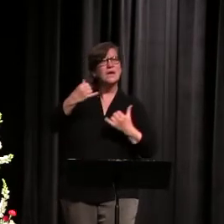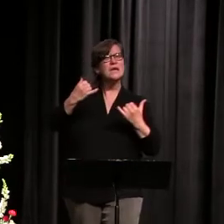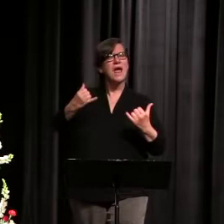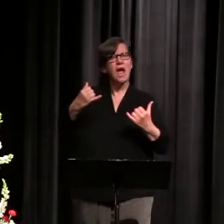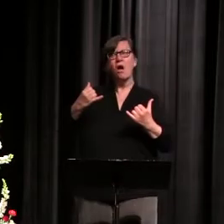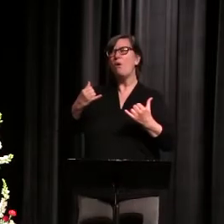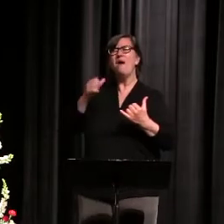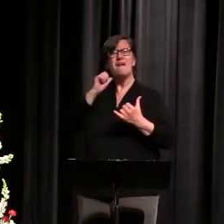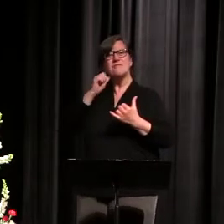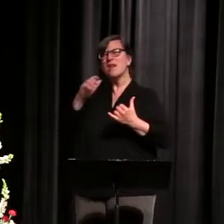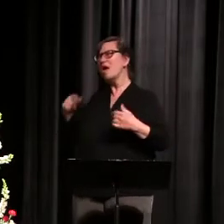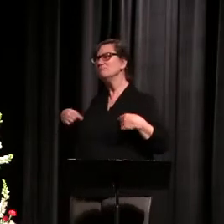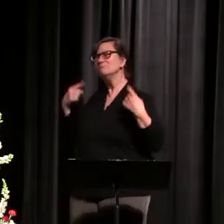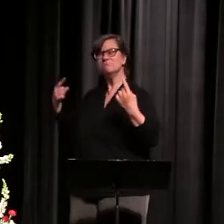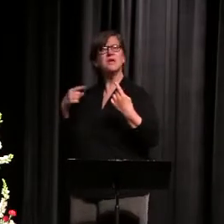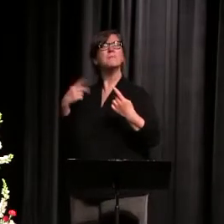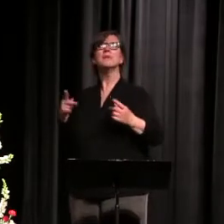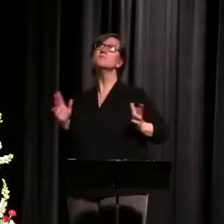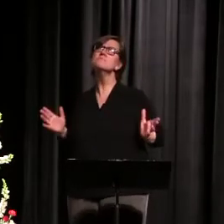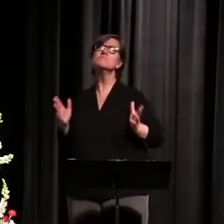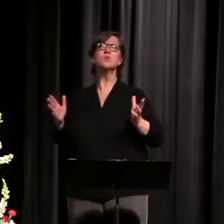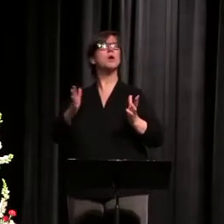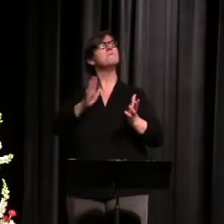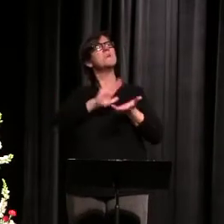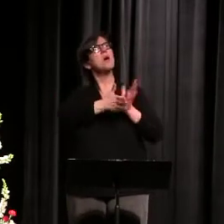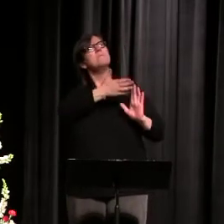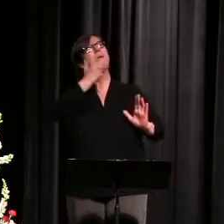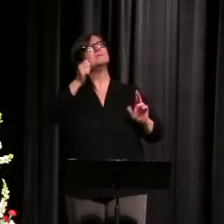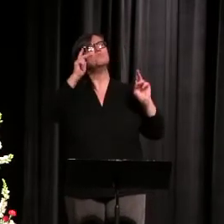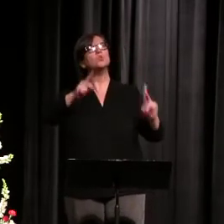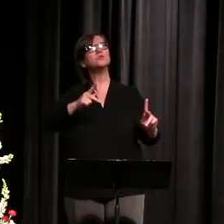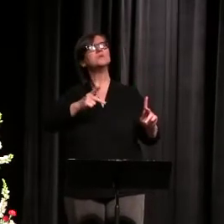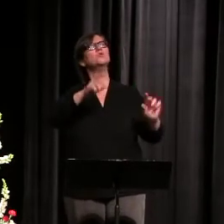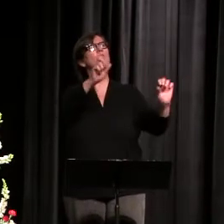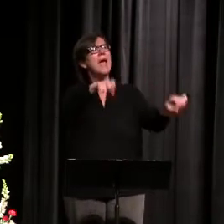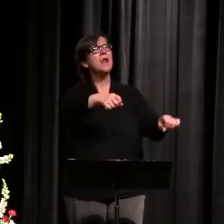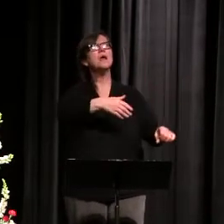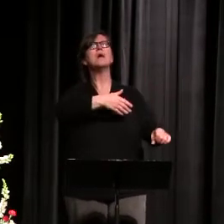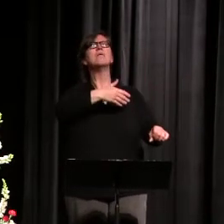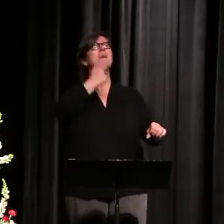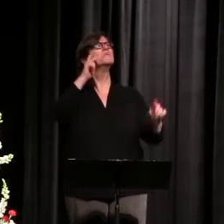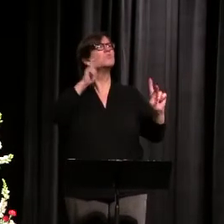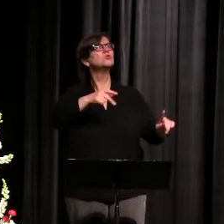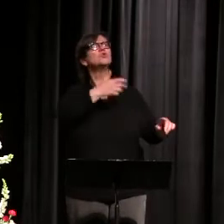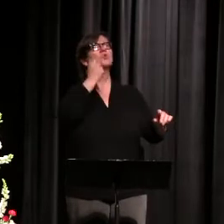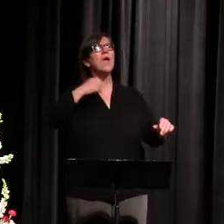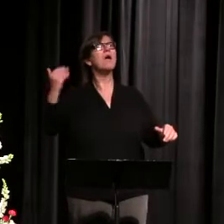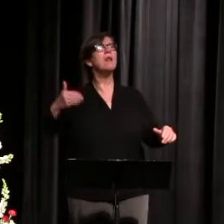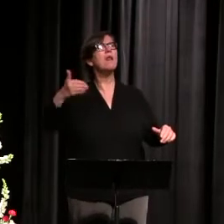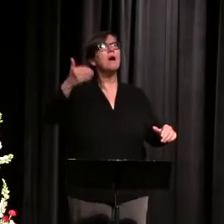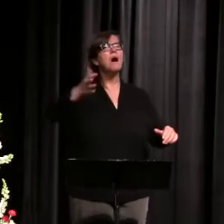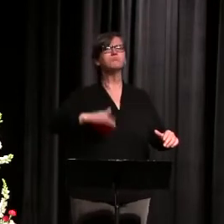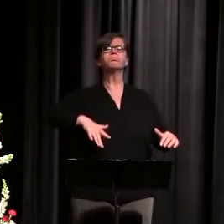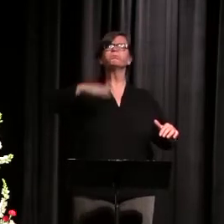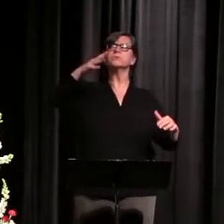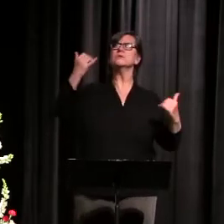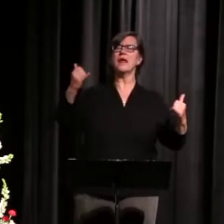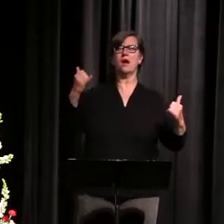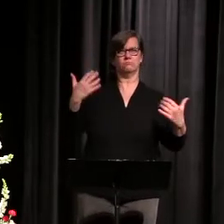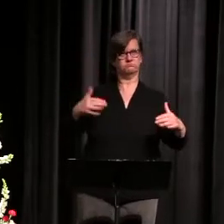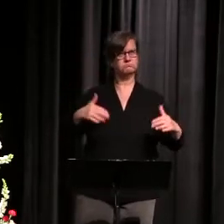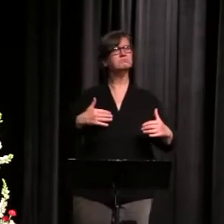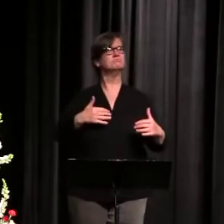can be. We have to thank the ones that believed in us, that pushed us to be the best versions of ourselves that we could be. So thank